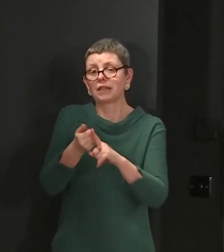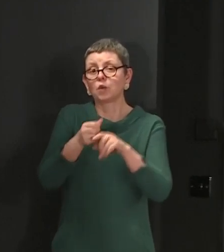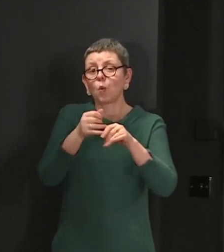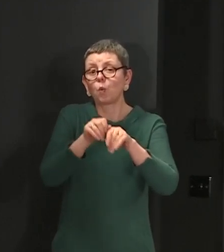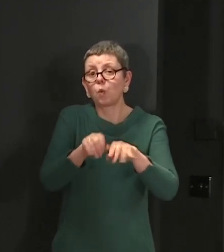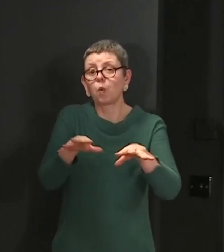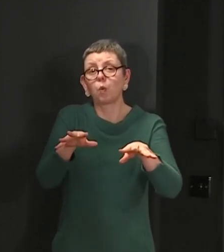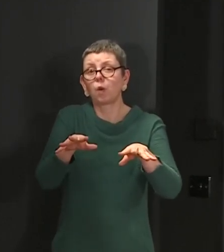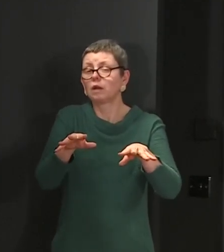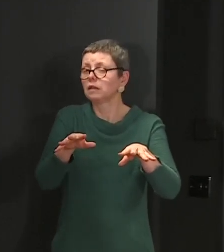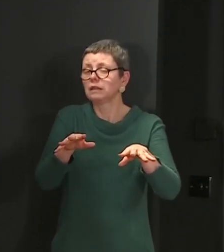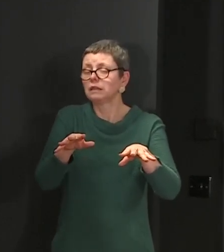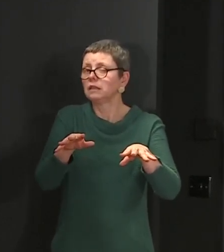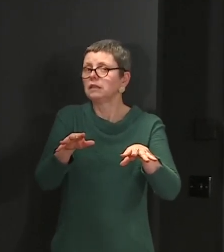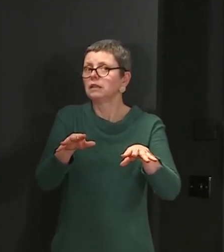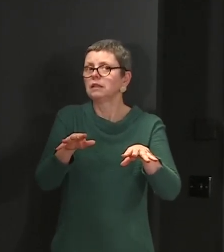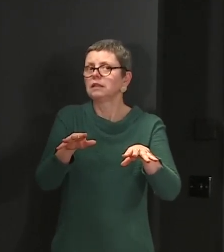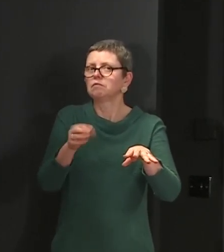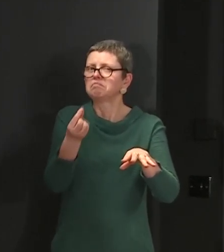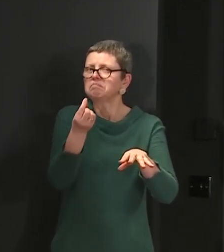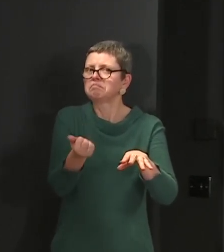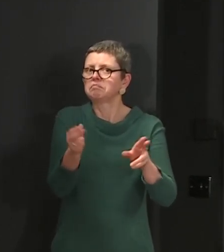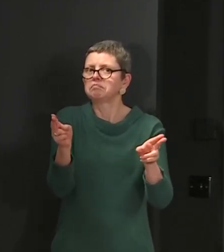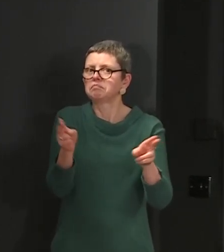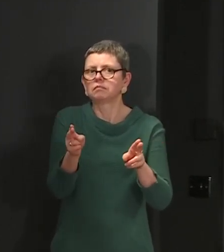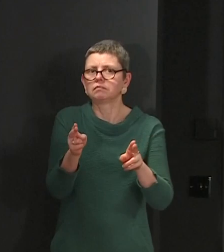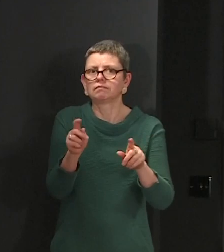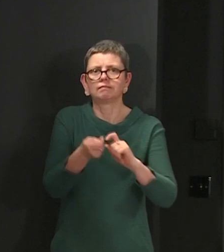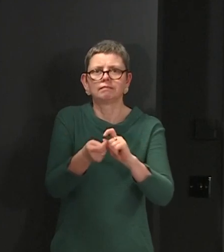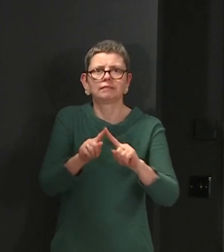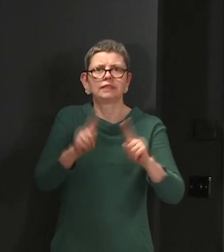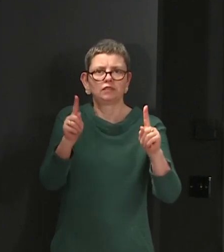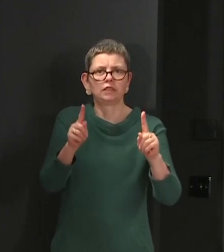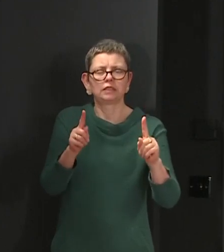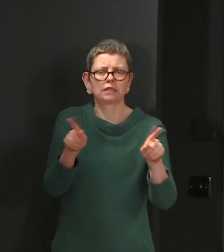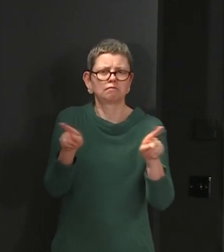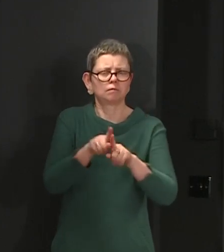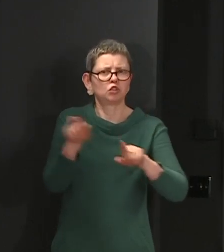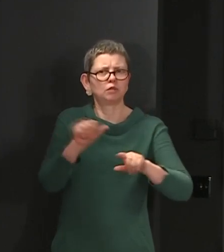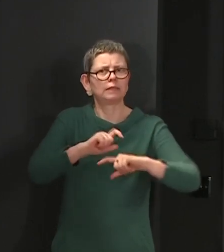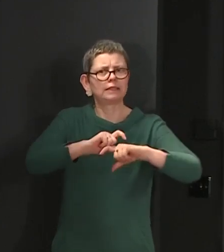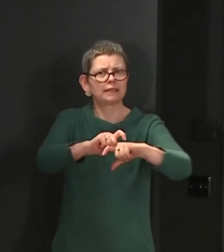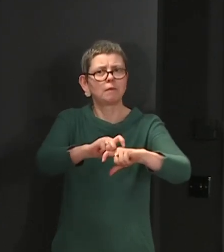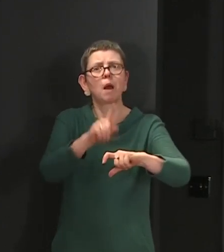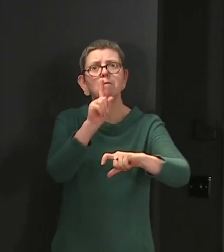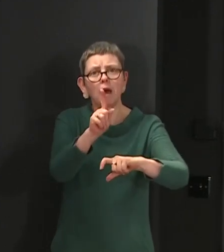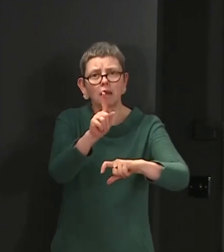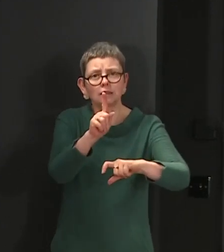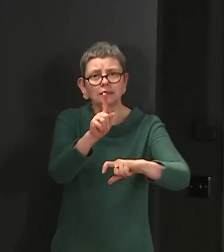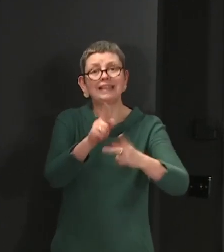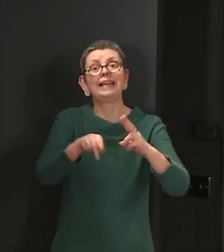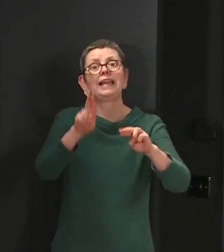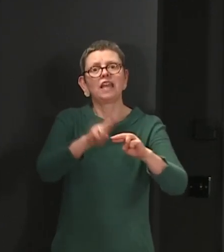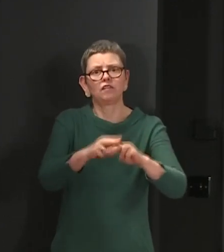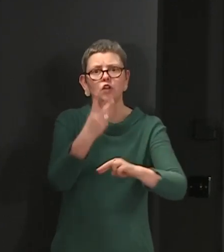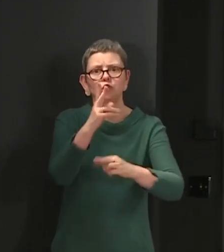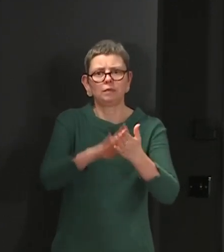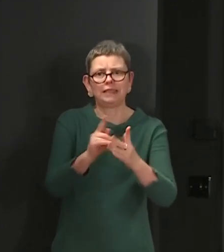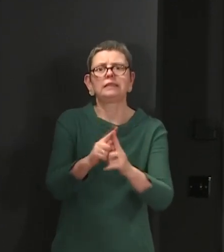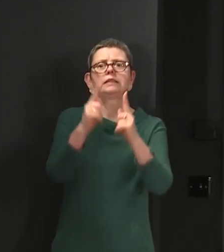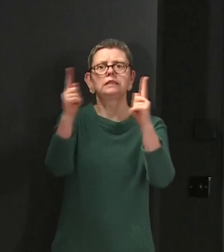transmission rates. But with one caveat, as long as people continue to observe the social distancing measures, the physical distancing measures, the